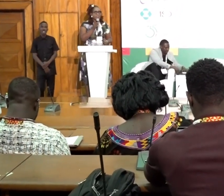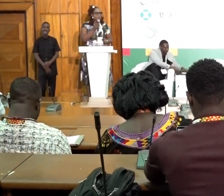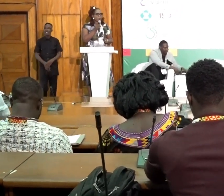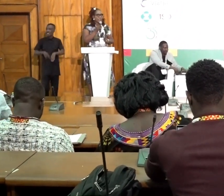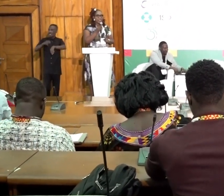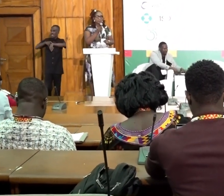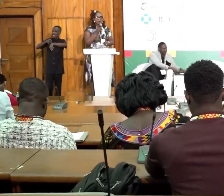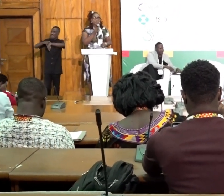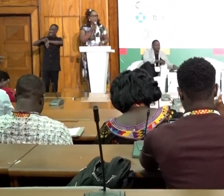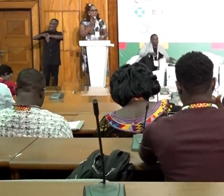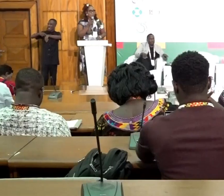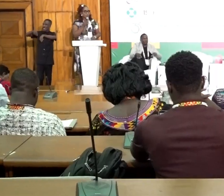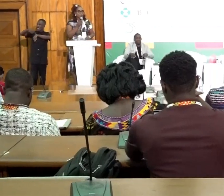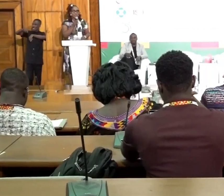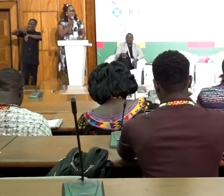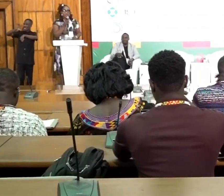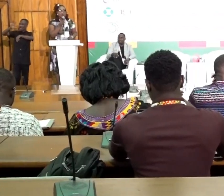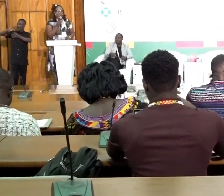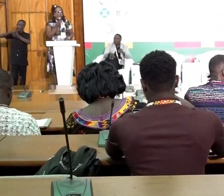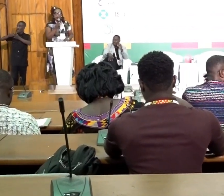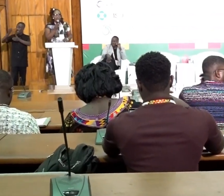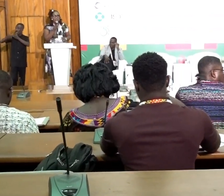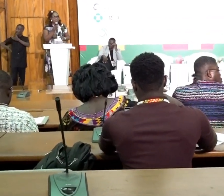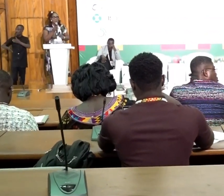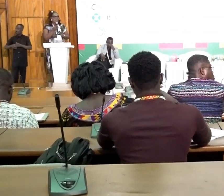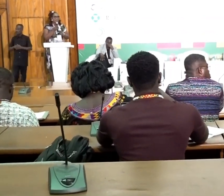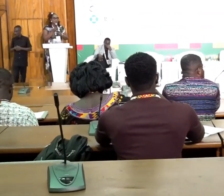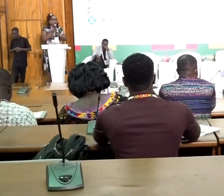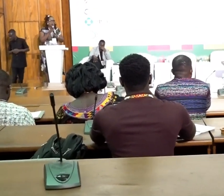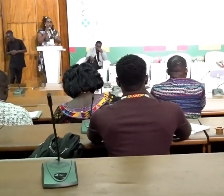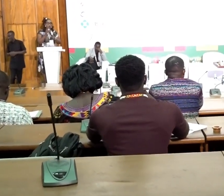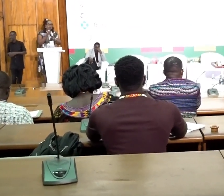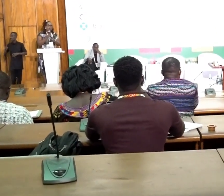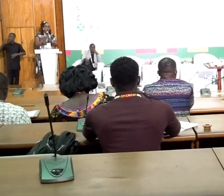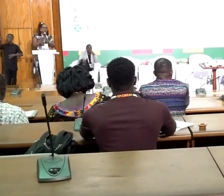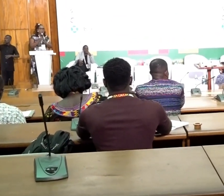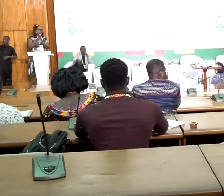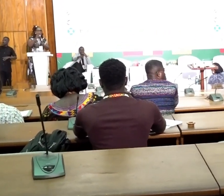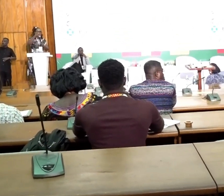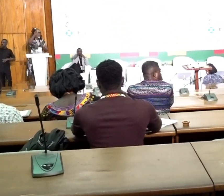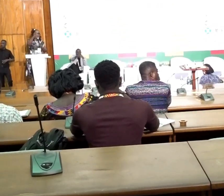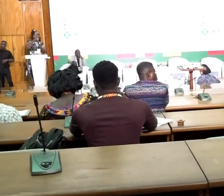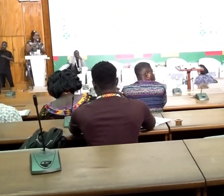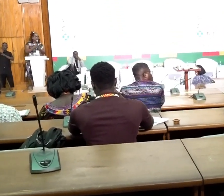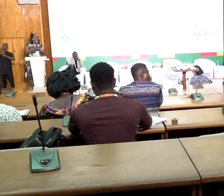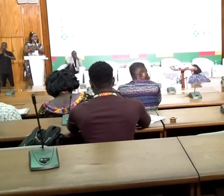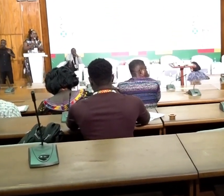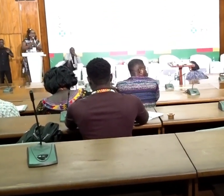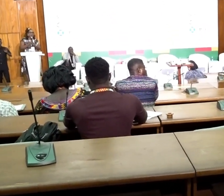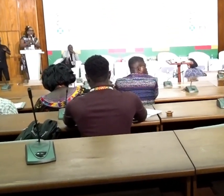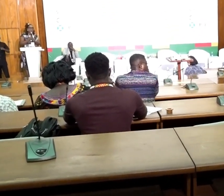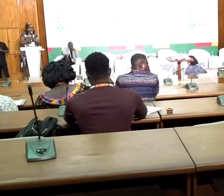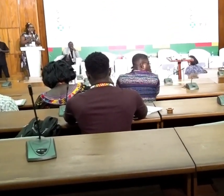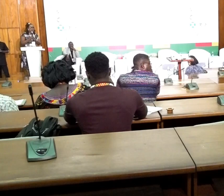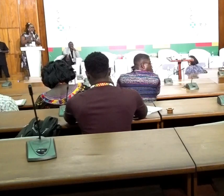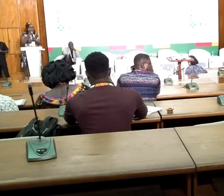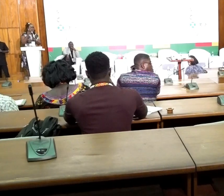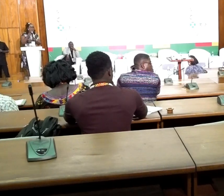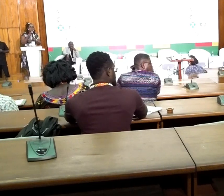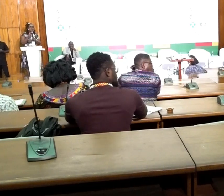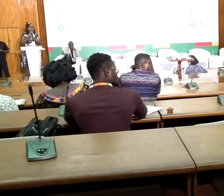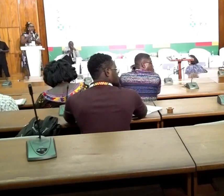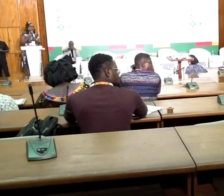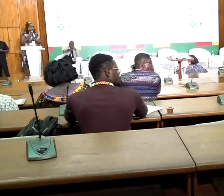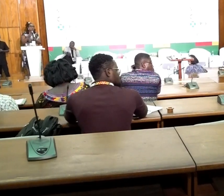5 minutes to the end of this session, and we can only take one more contribution. Go ahead, please. Do you have